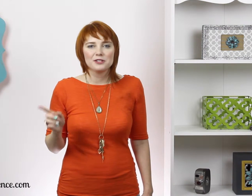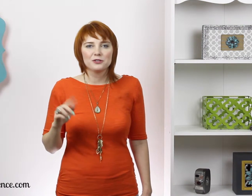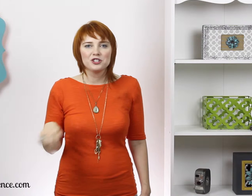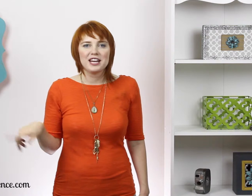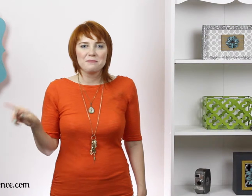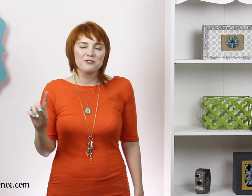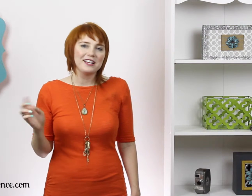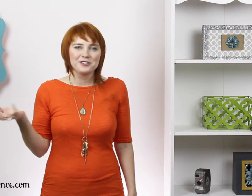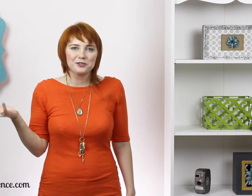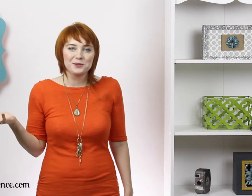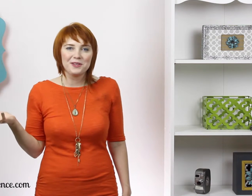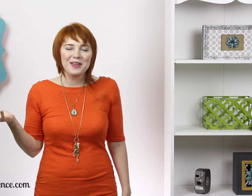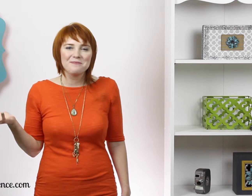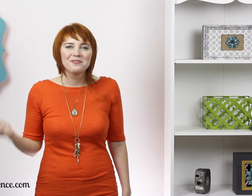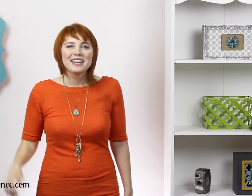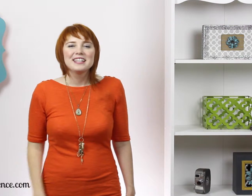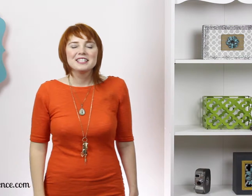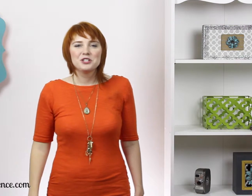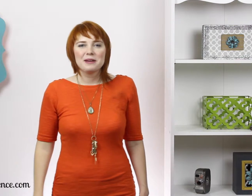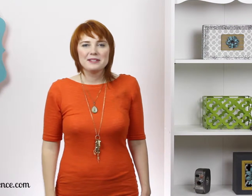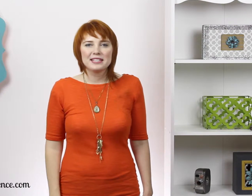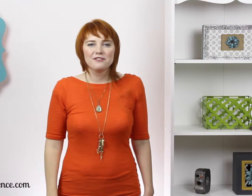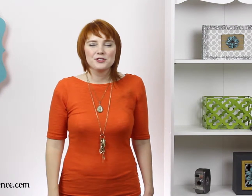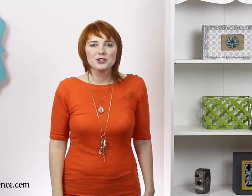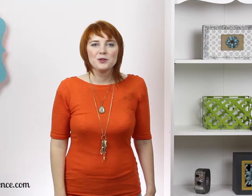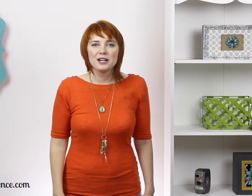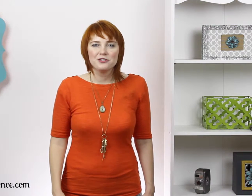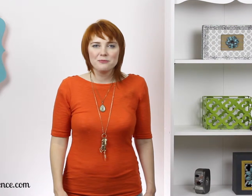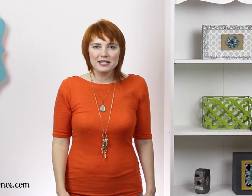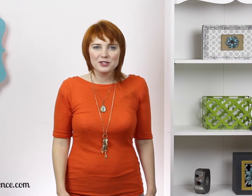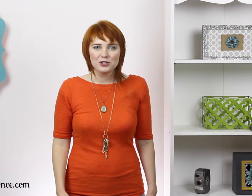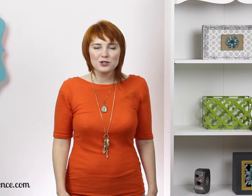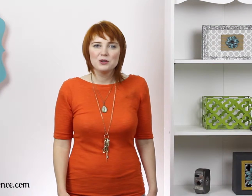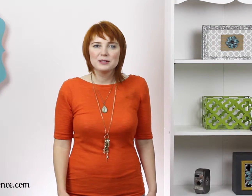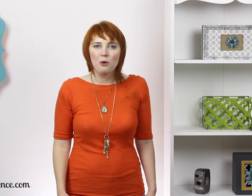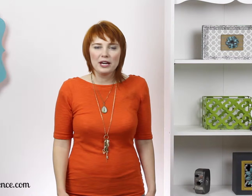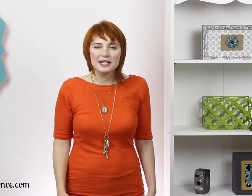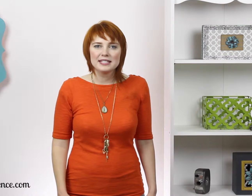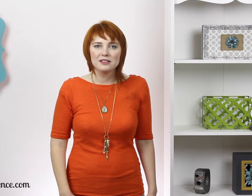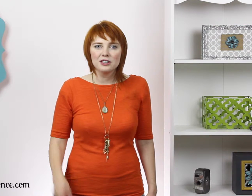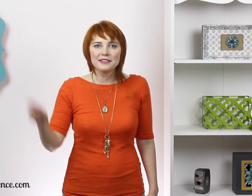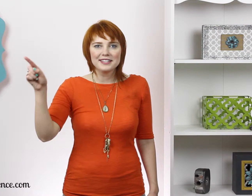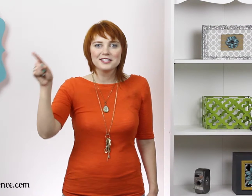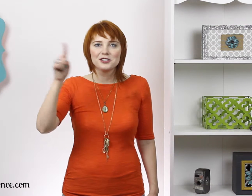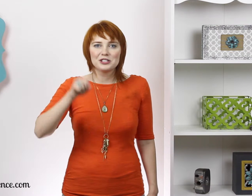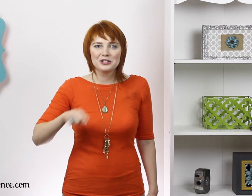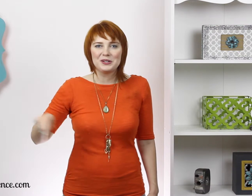a circle shape or find circles with them. Do your baby the sign for circle. Whenever you make a circle, you can point at it and say, look, that's a circle.